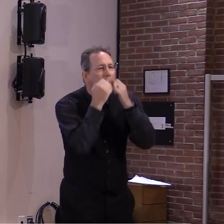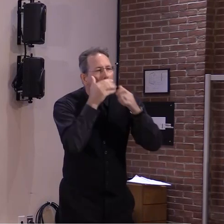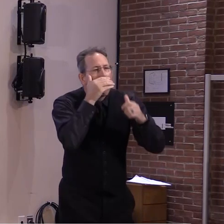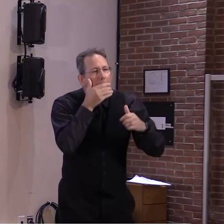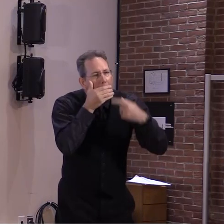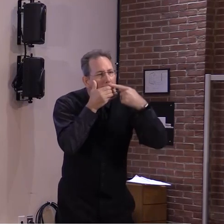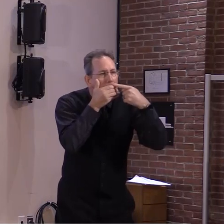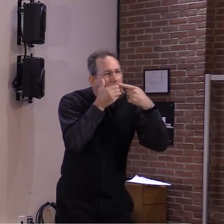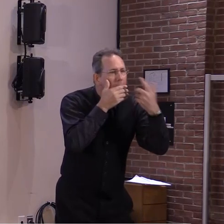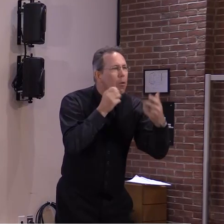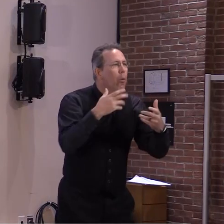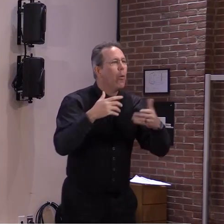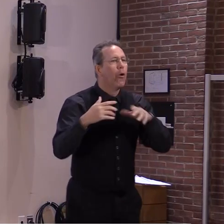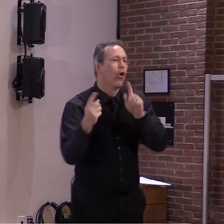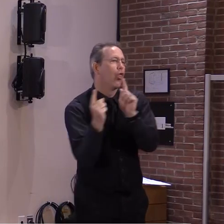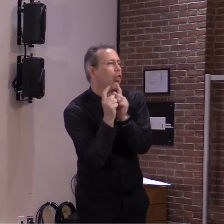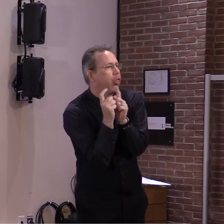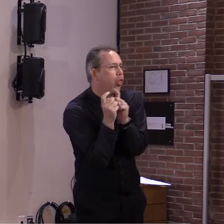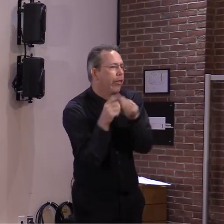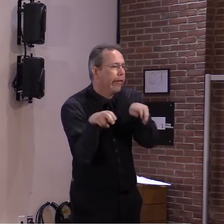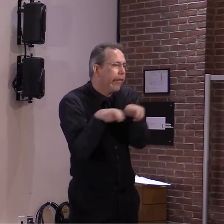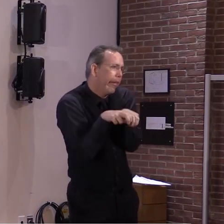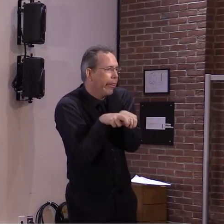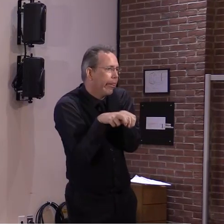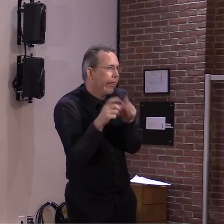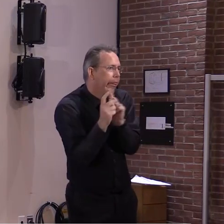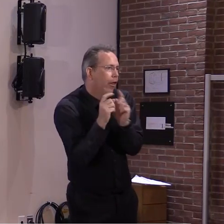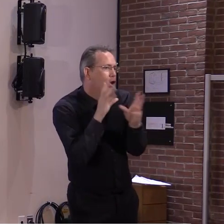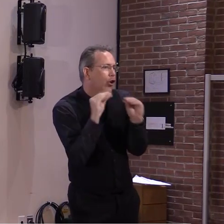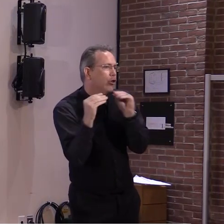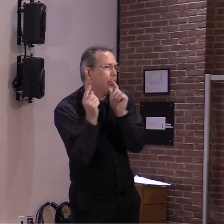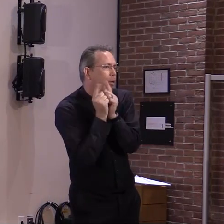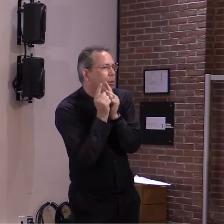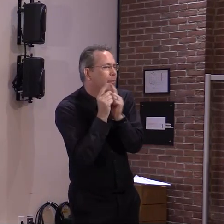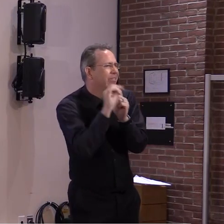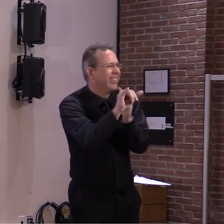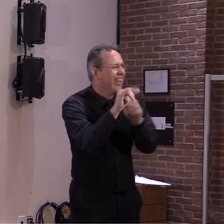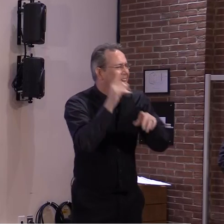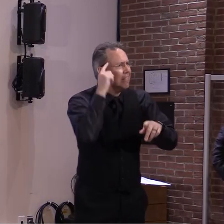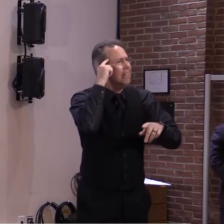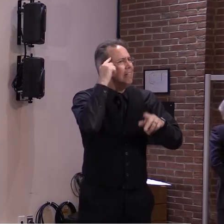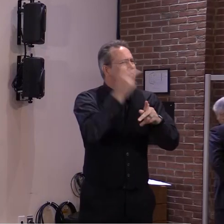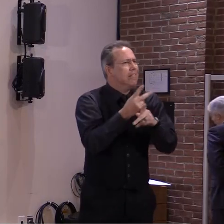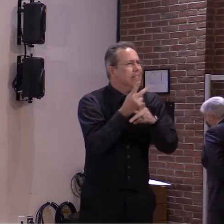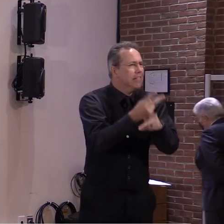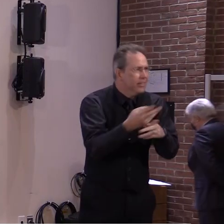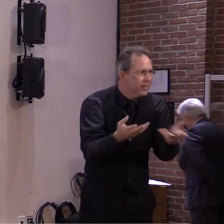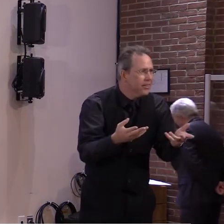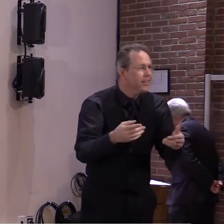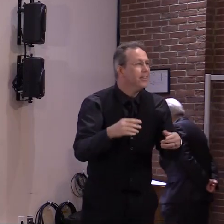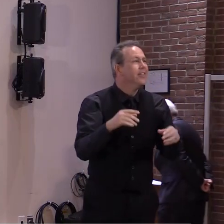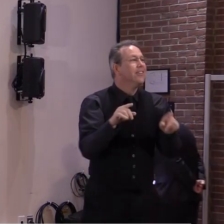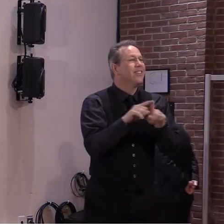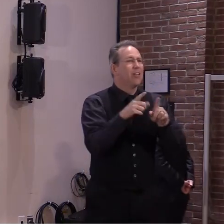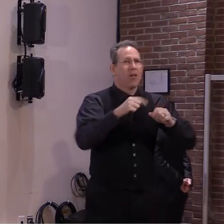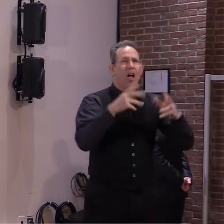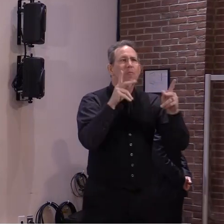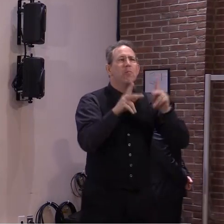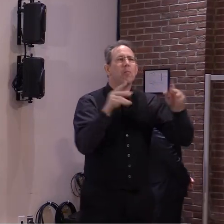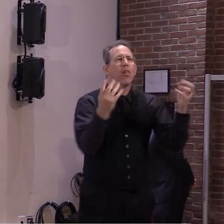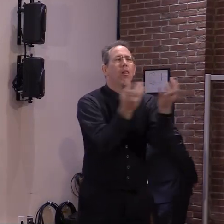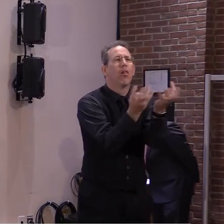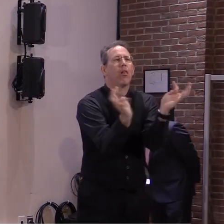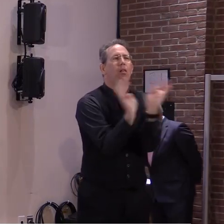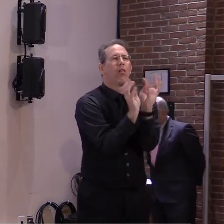gatherings and avoiding the sizable gatherings and avoiding those gatherings in the indoor locations.